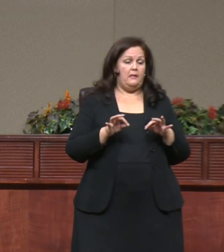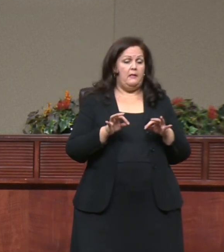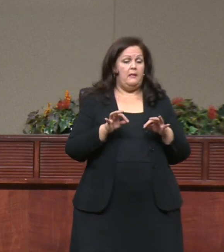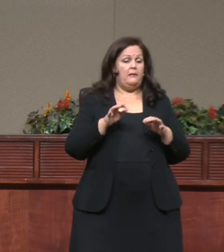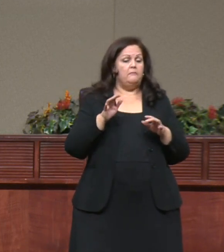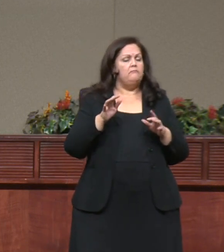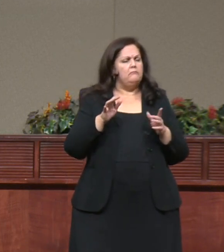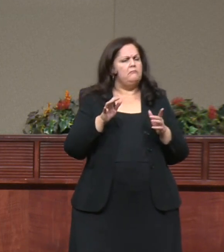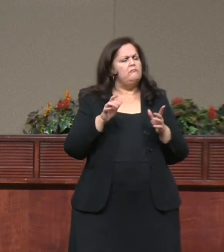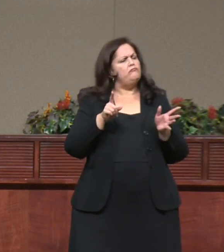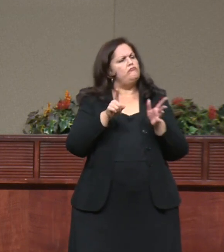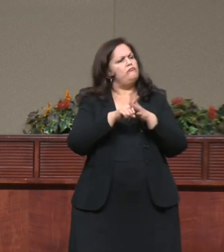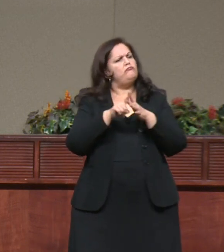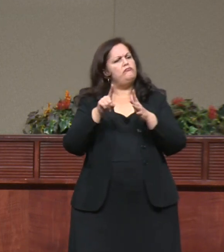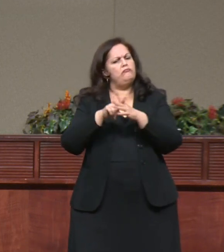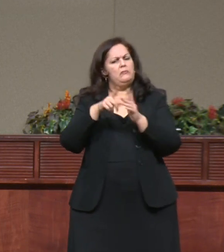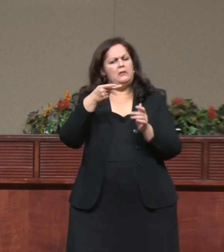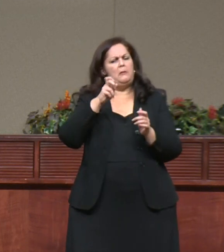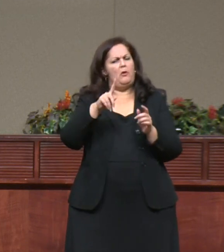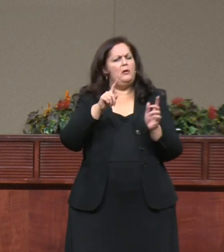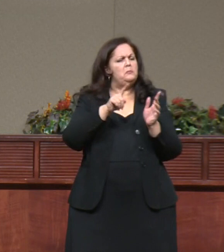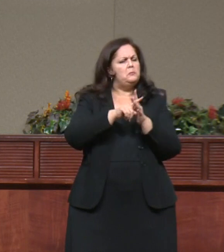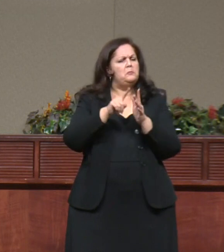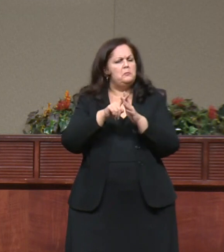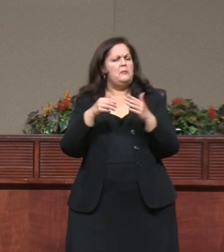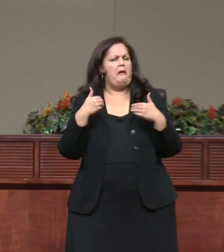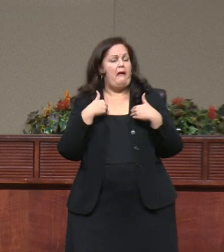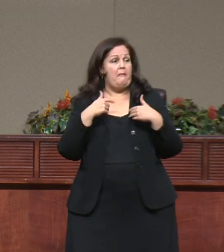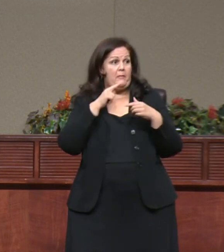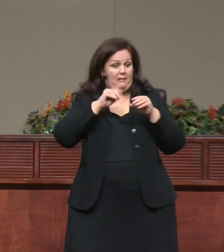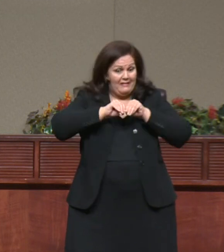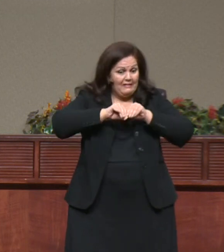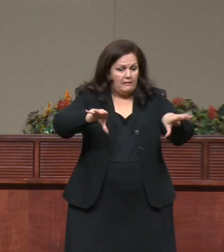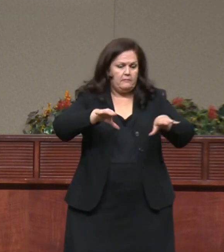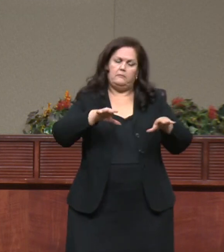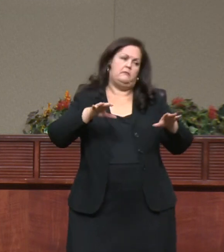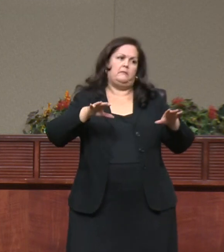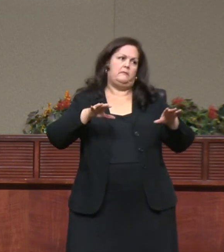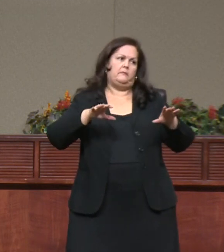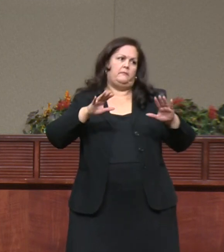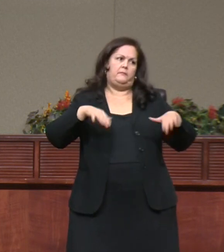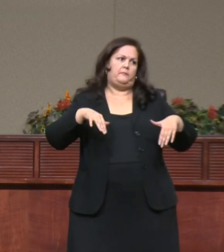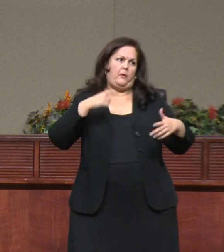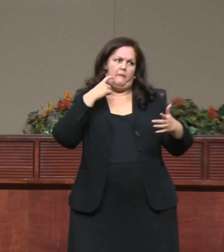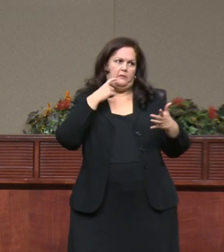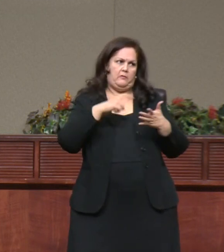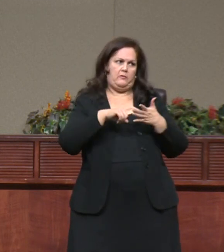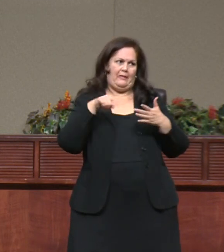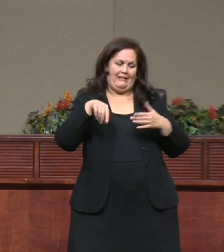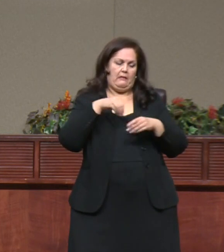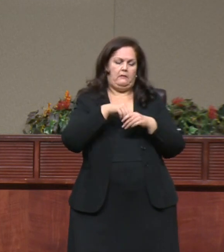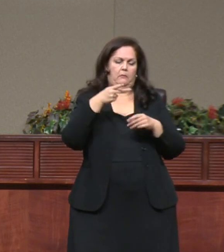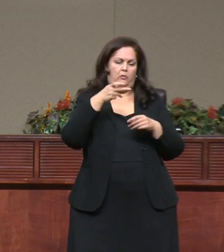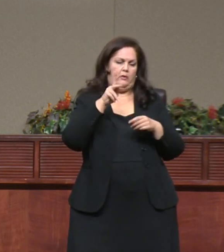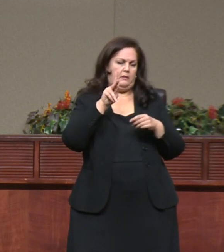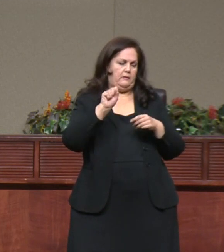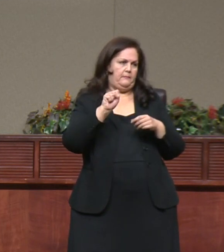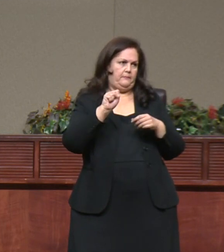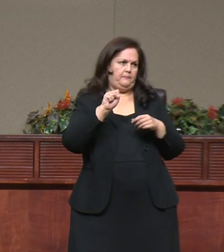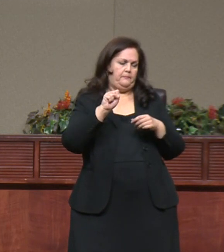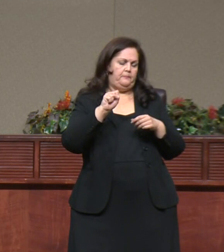cases in the parks. It's that we haven't had an outbreak that we can identify in the parks.